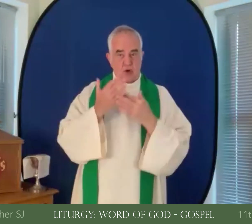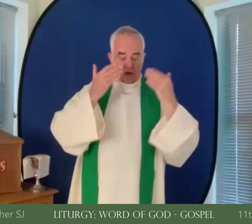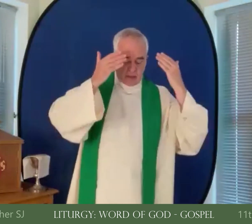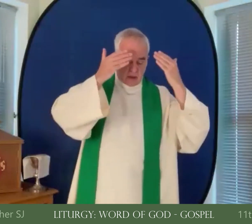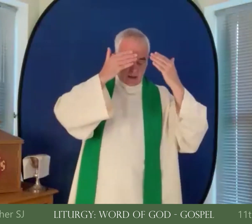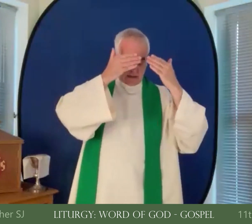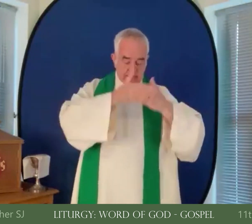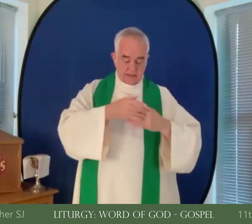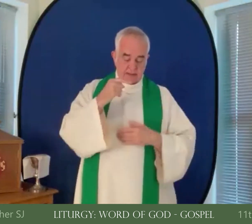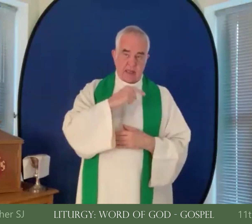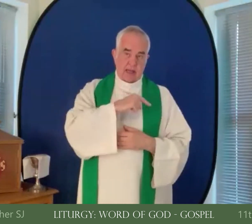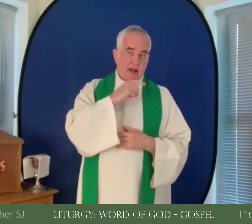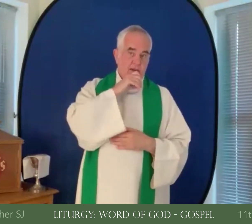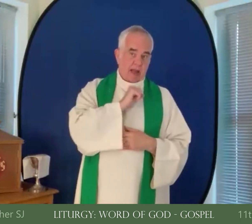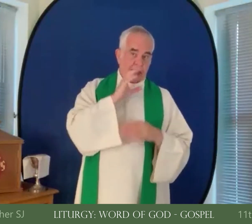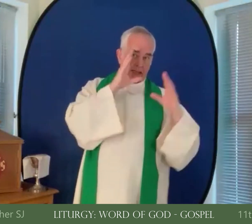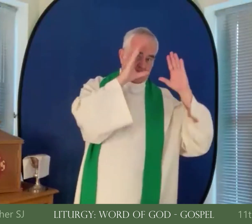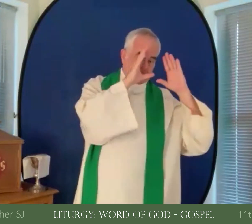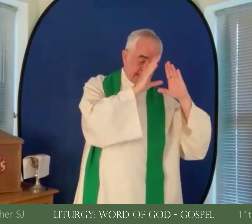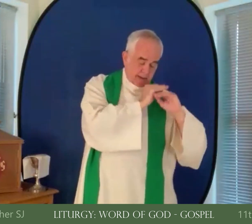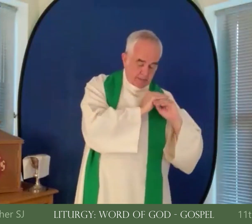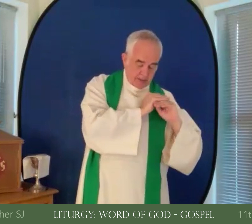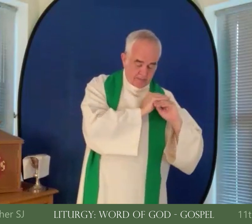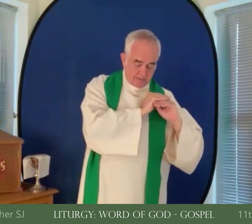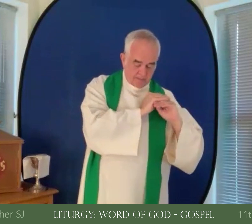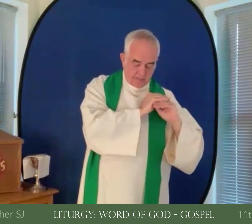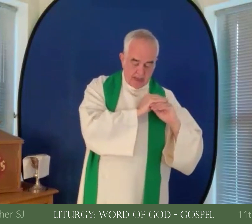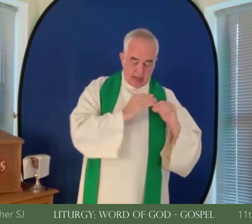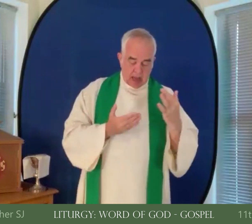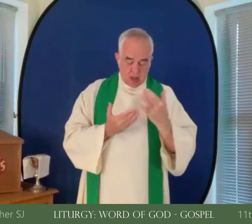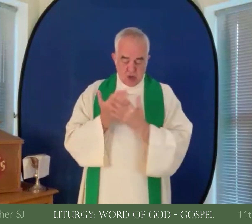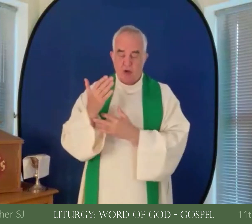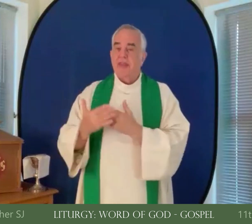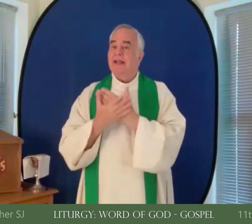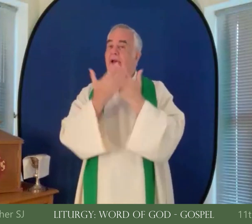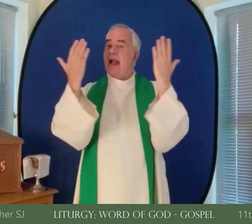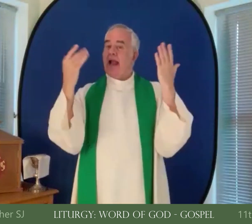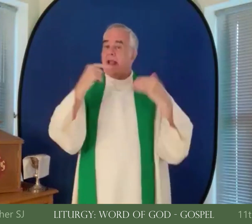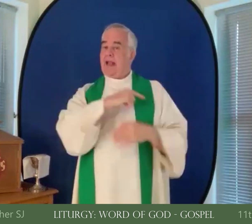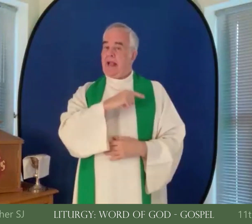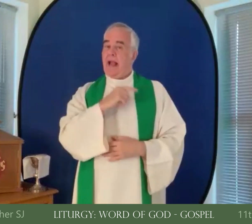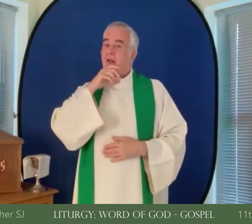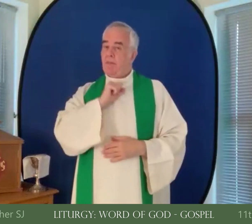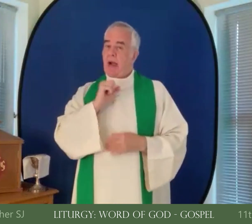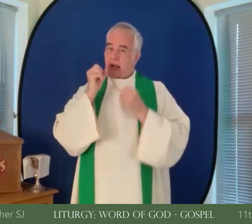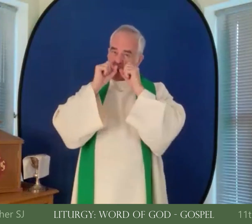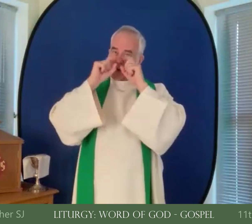During the night, the man is asleep, and during the day, the man is